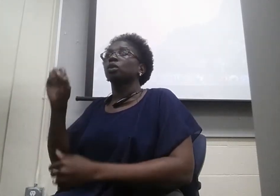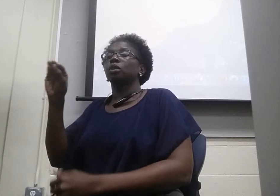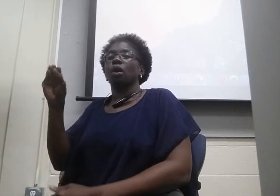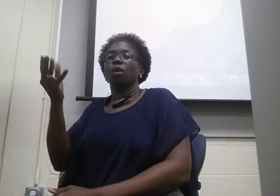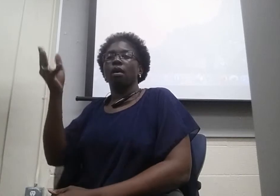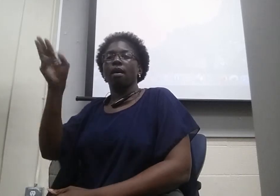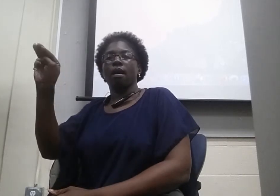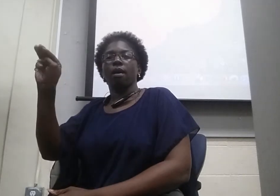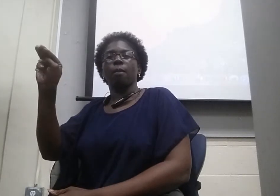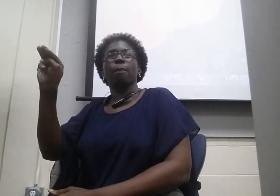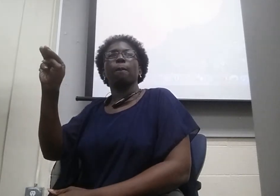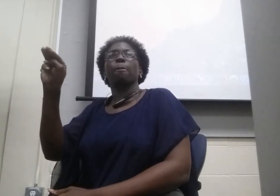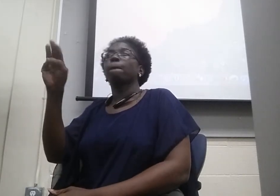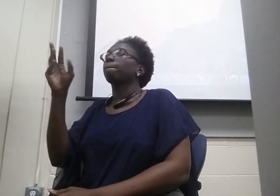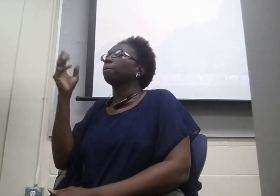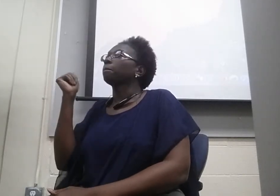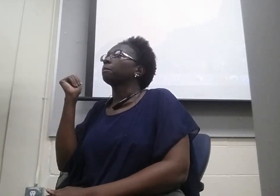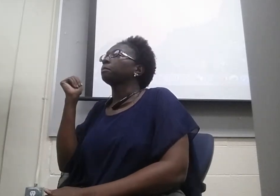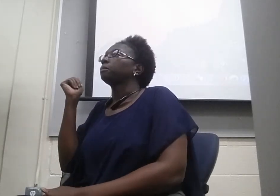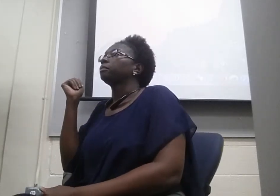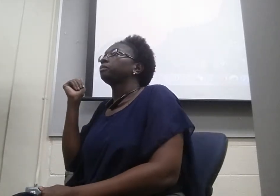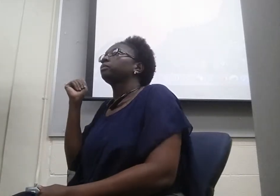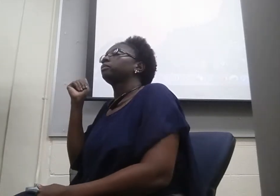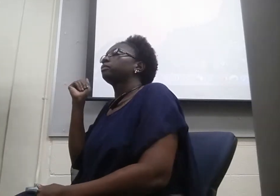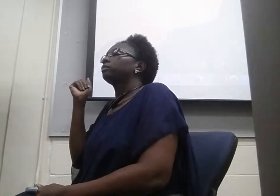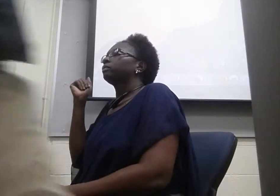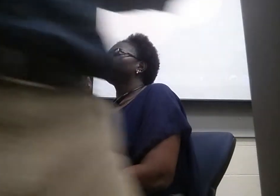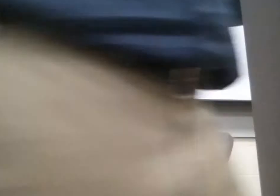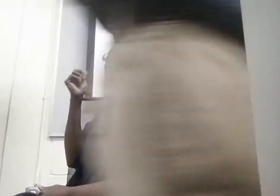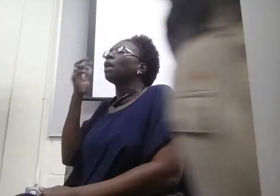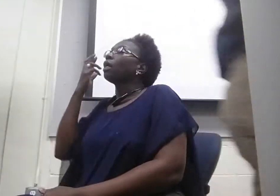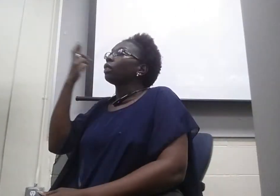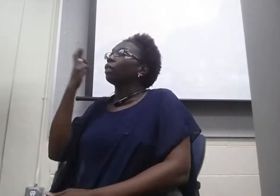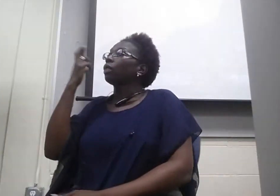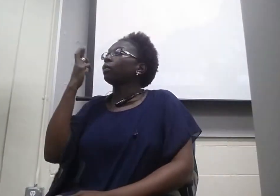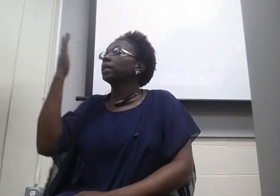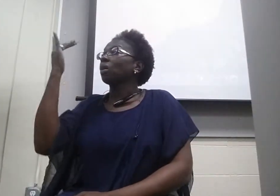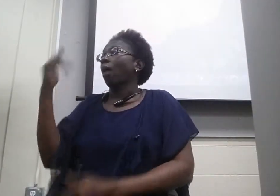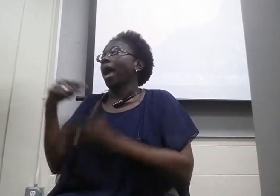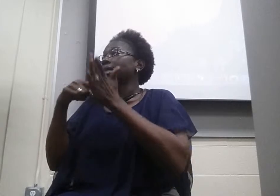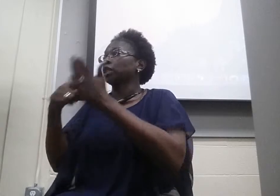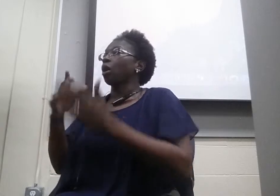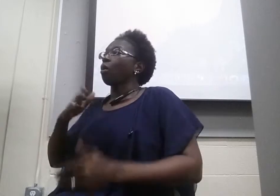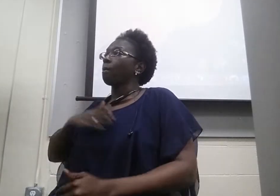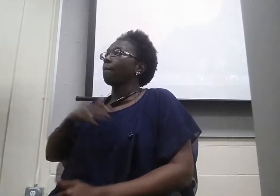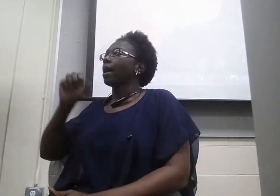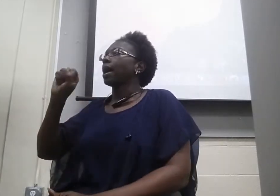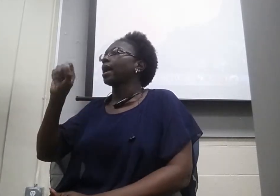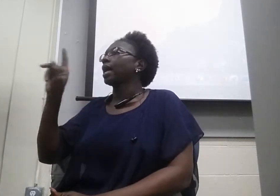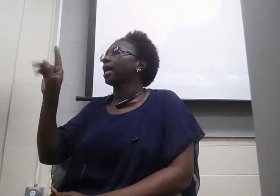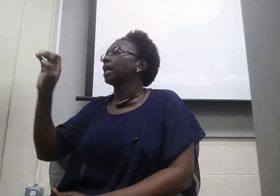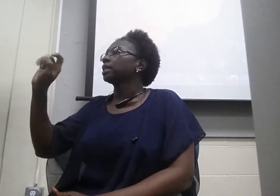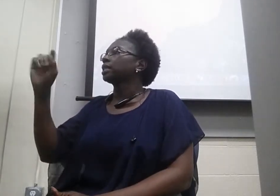here's the reasons why I like to show these sketchbooks. First of all, I just started drawing all my